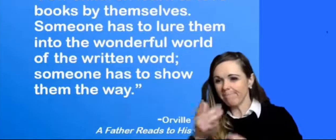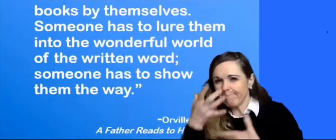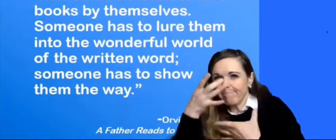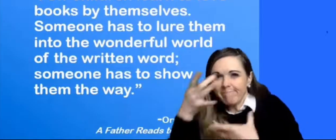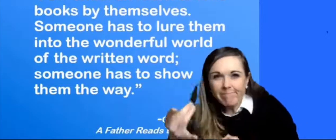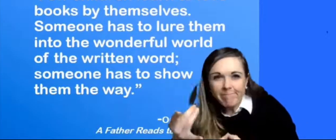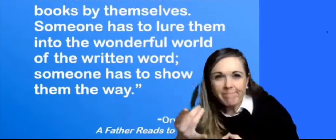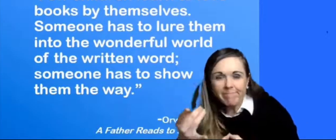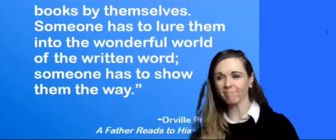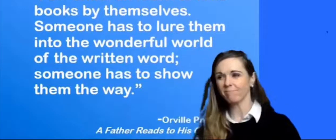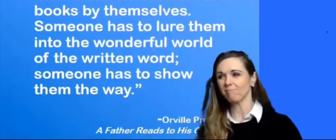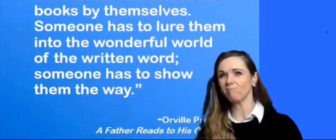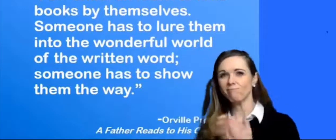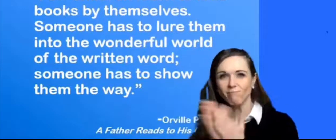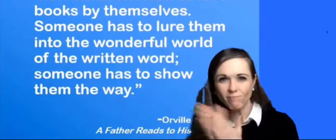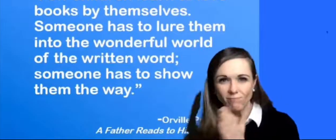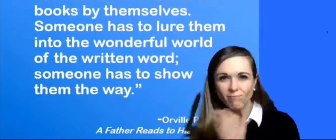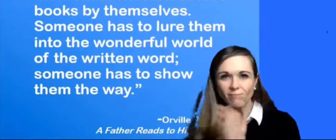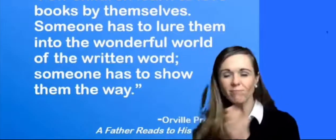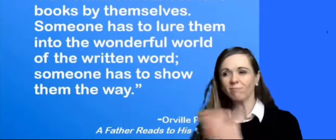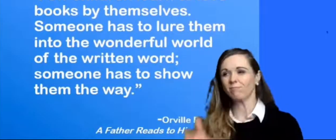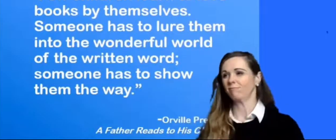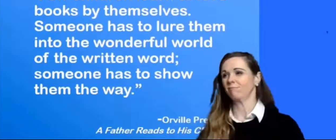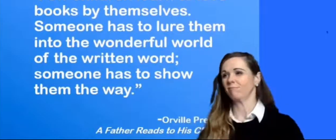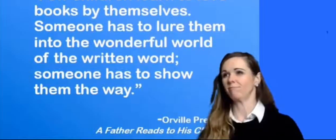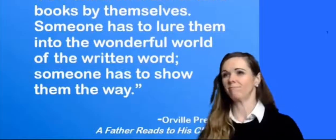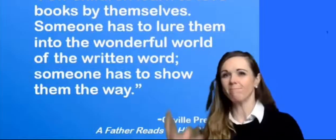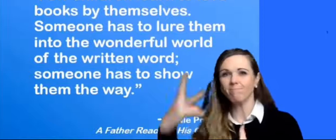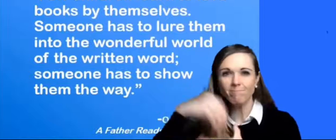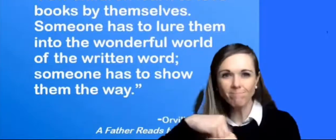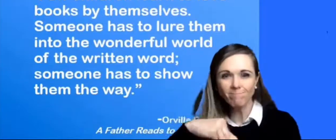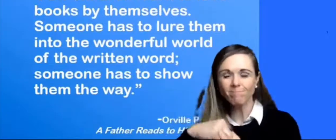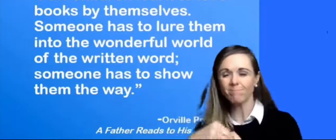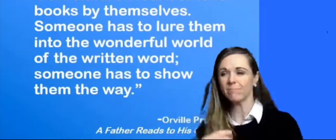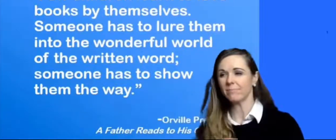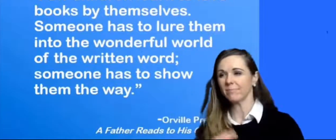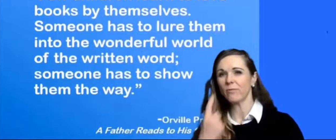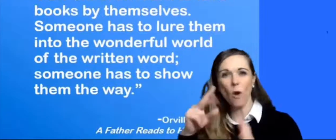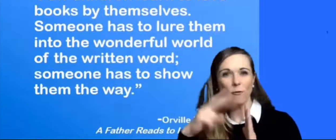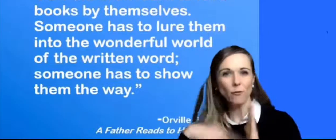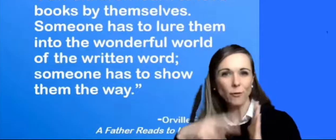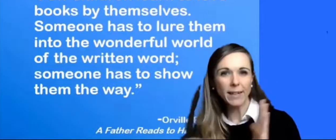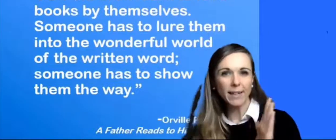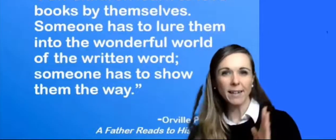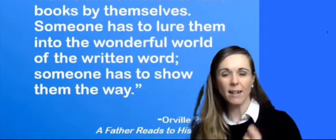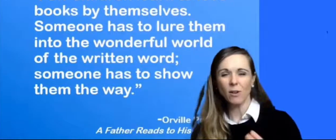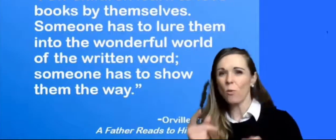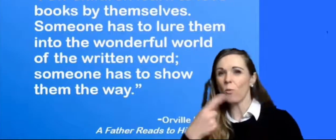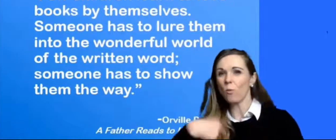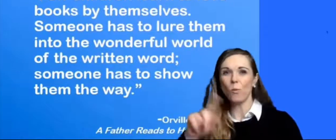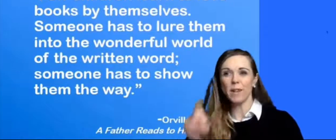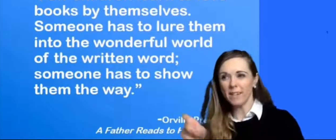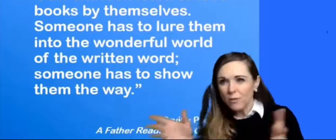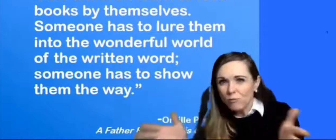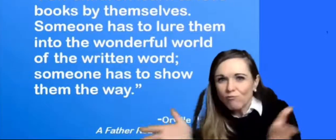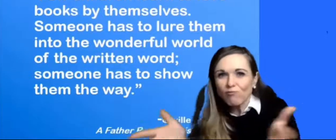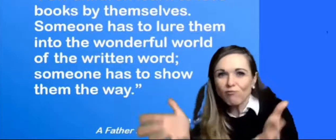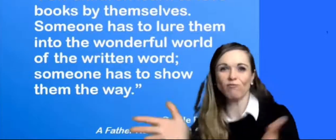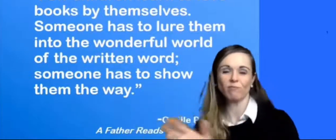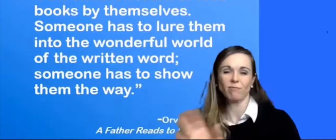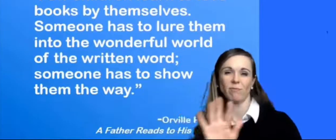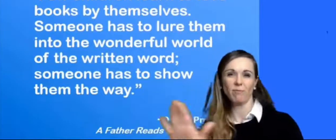It really is our responsibility as adults to keep kids interested, keep them motivated, have them